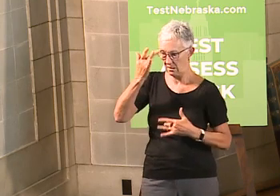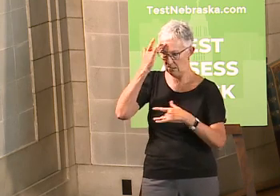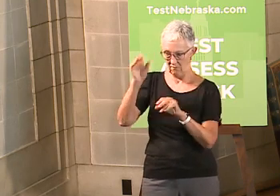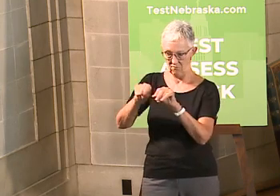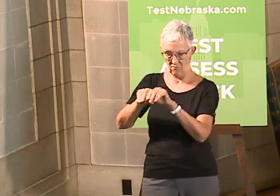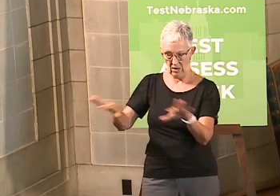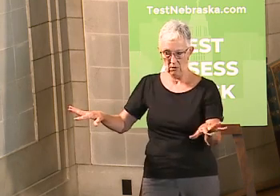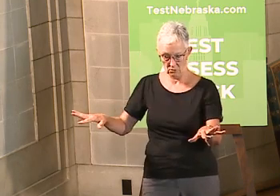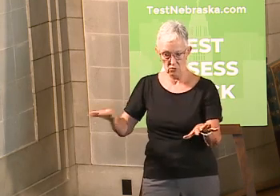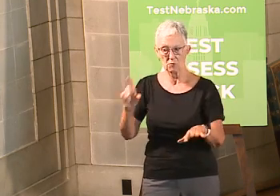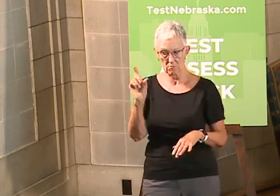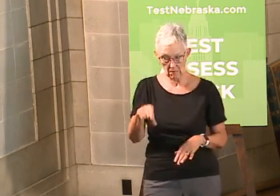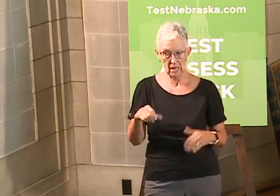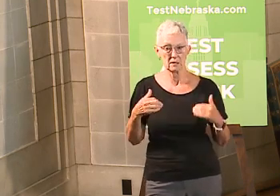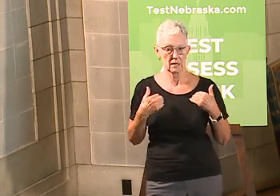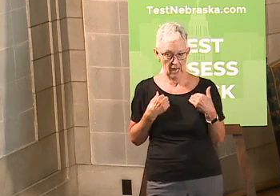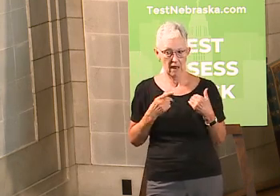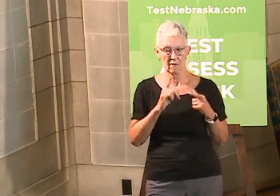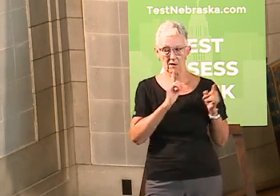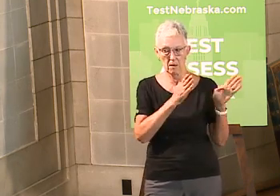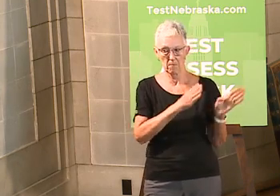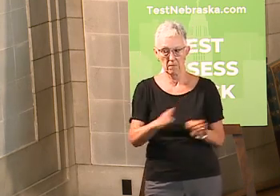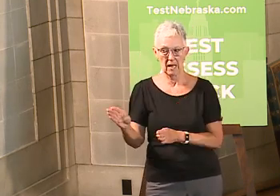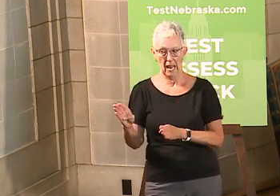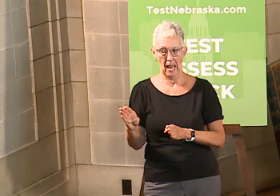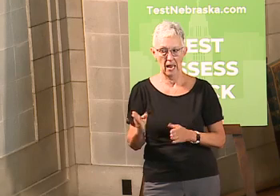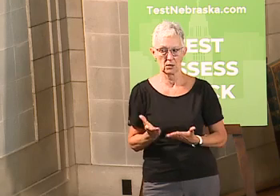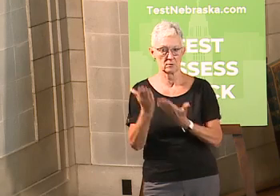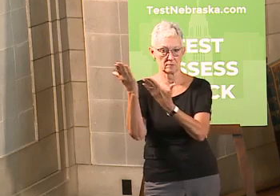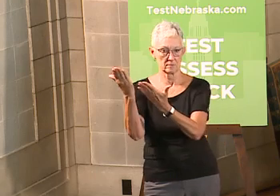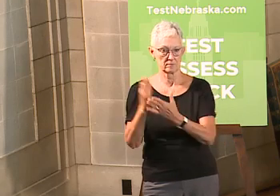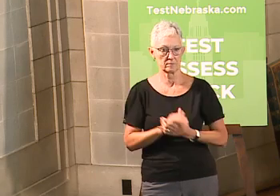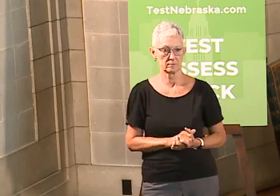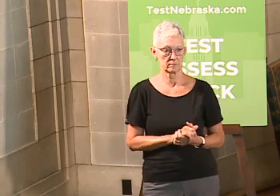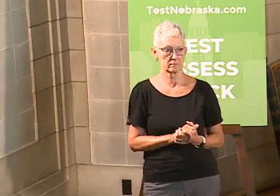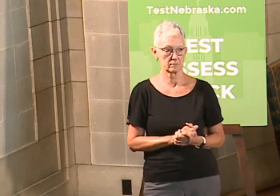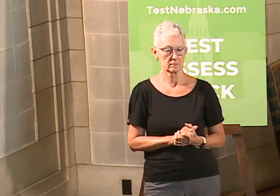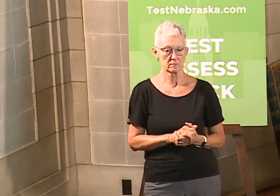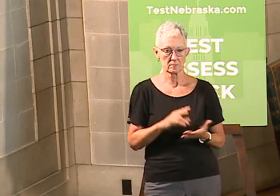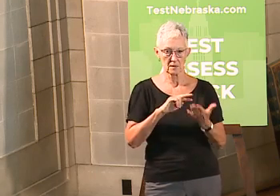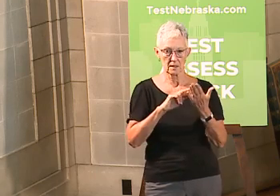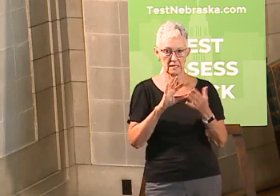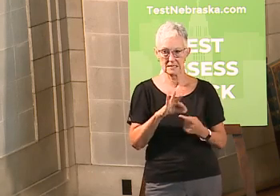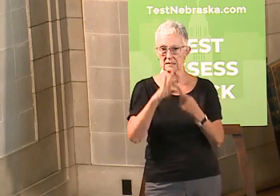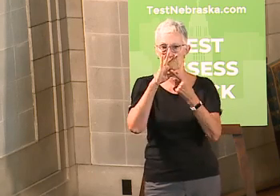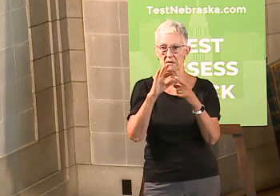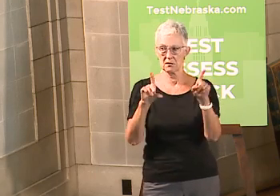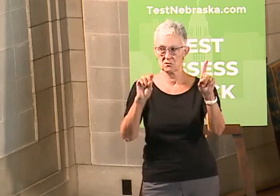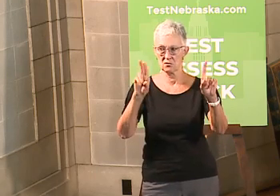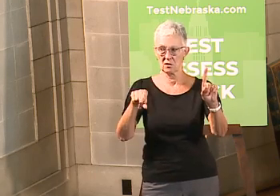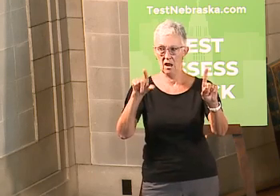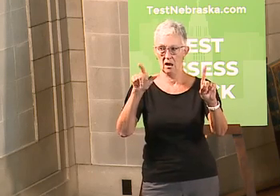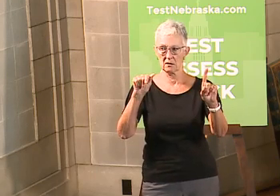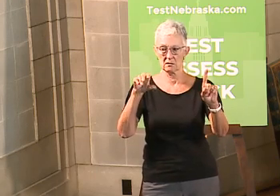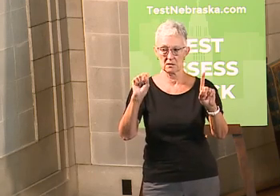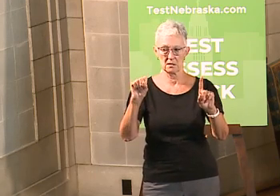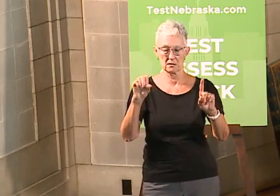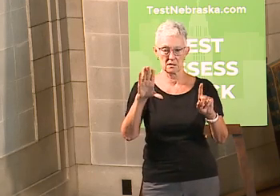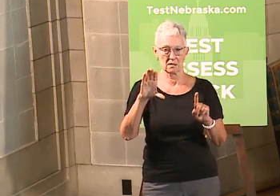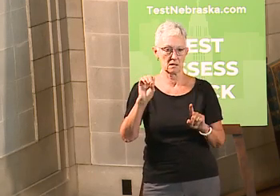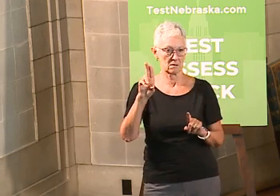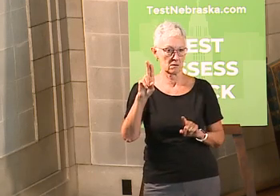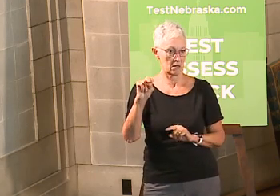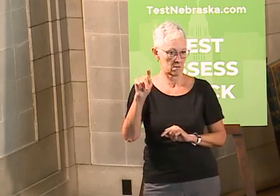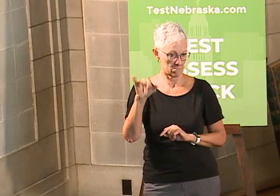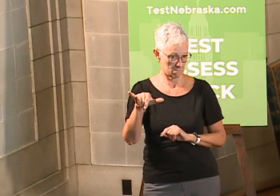plan in place. It's 500 through people throughout the entire state. The exception is Douglas County, where that is the requirement for that plan is